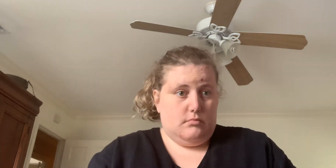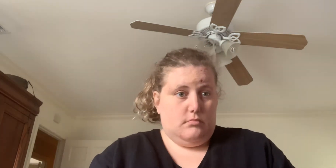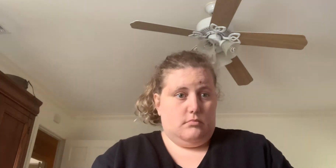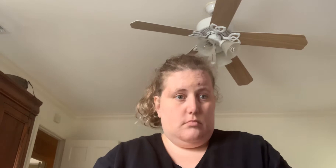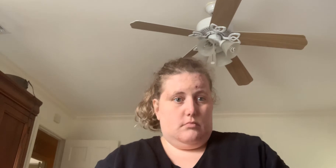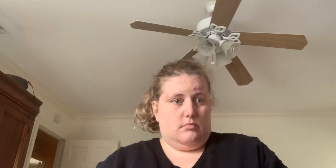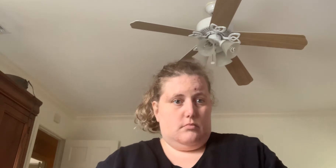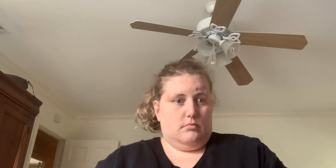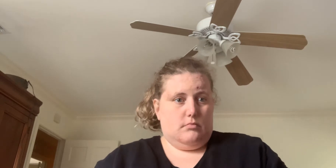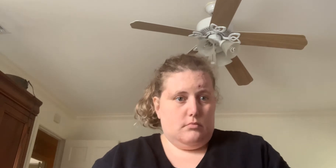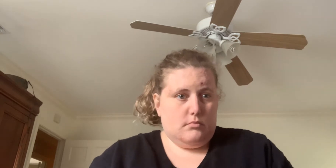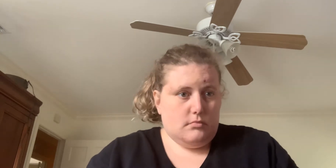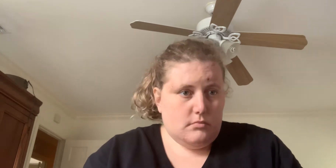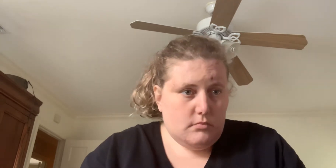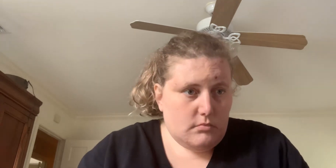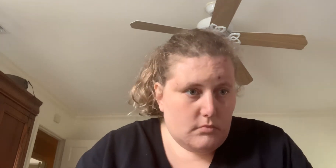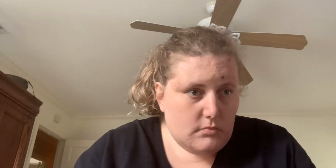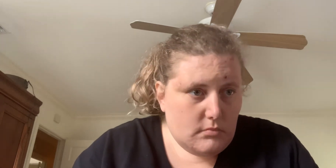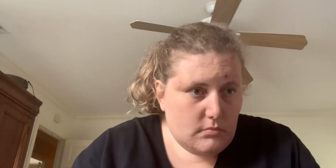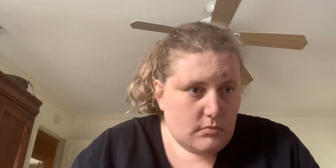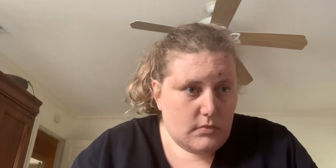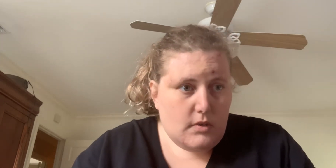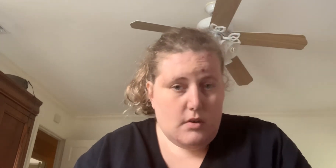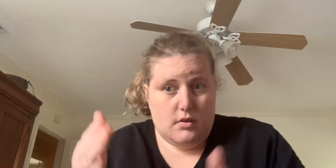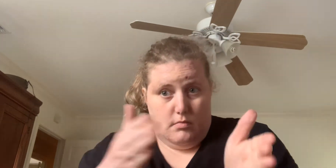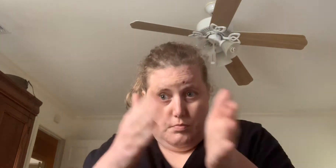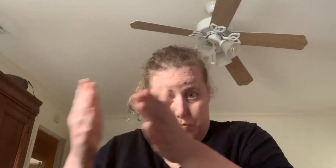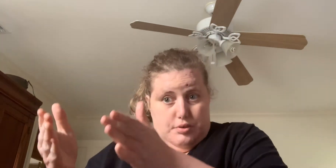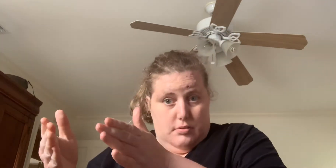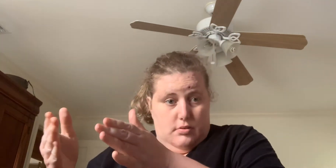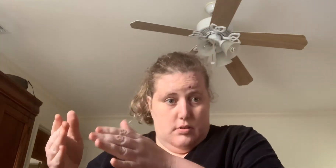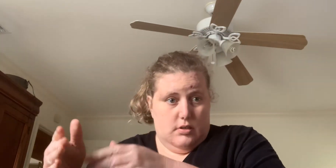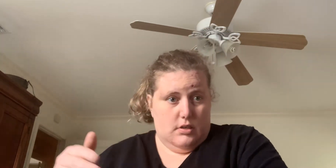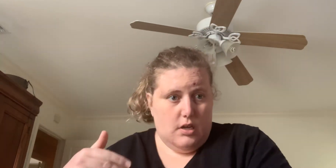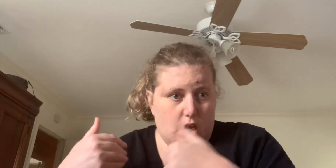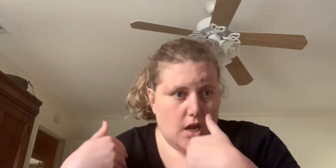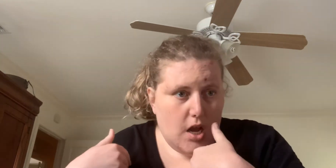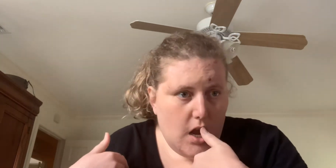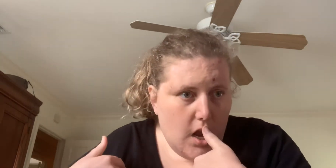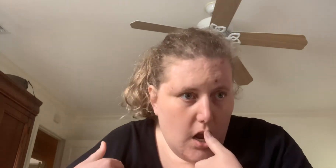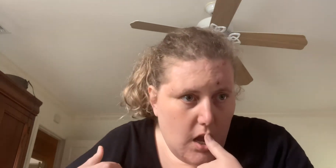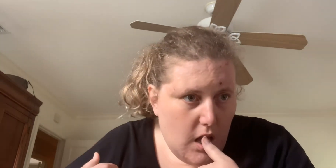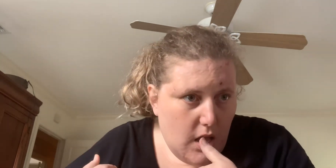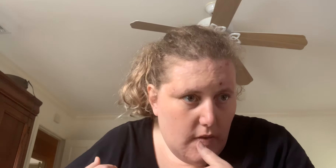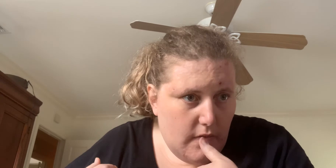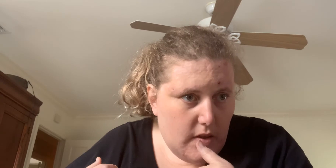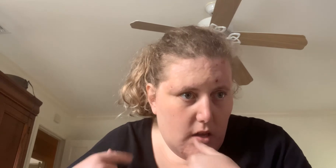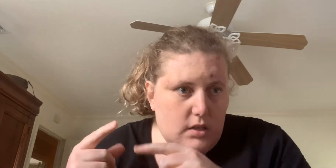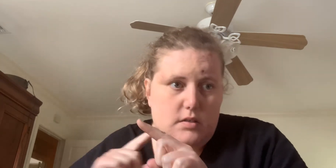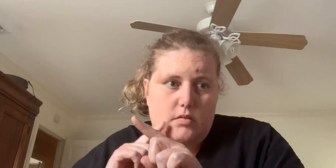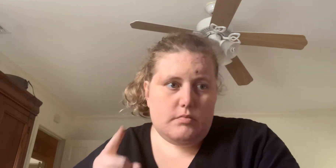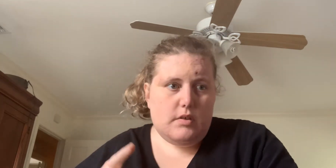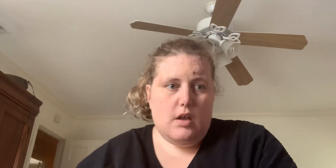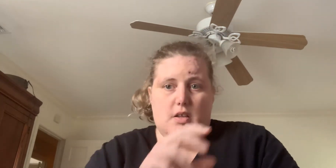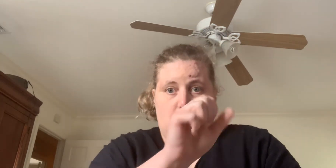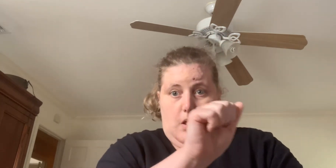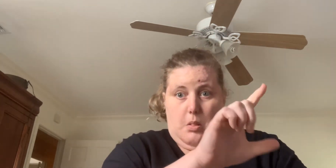solid. All right, so we have our skeleton equation is aluminum plus oxygen gas